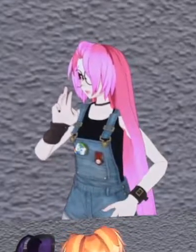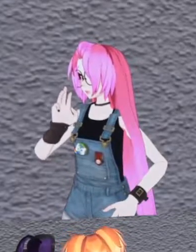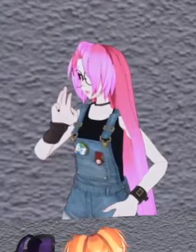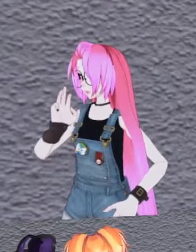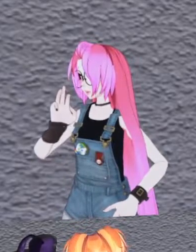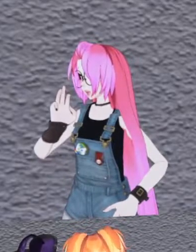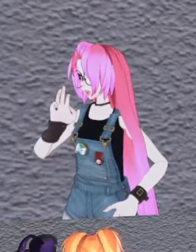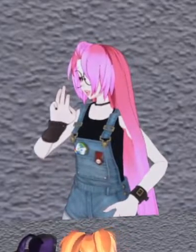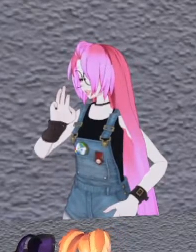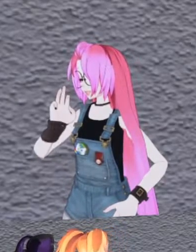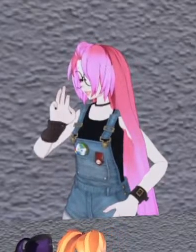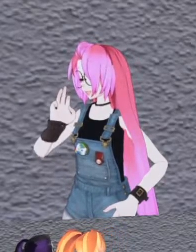Water.